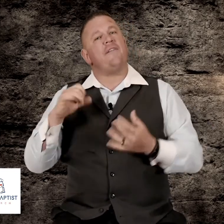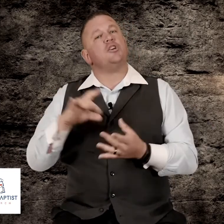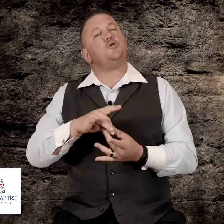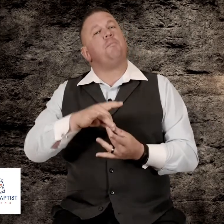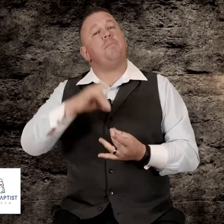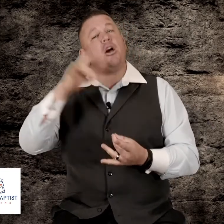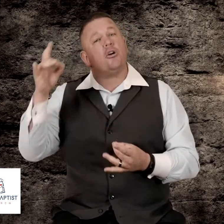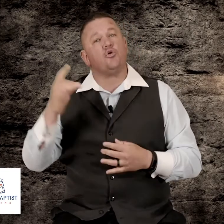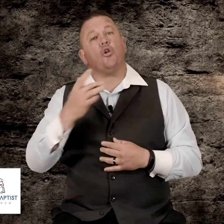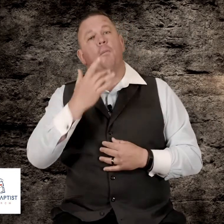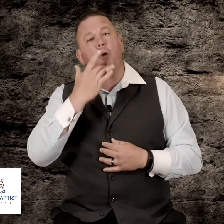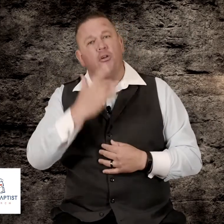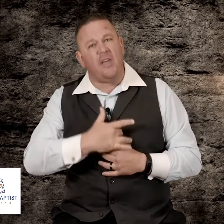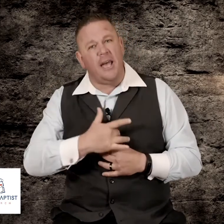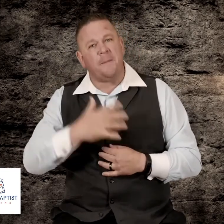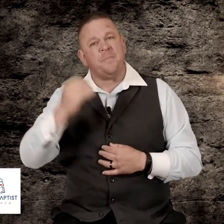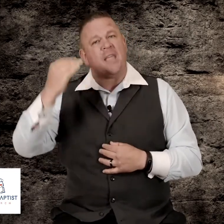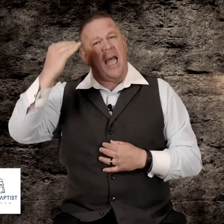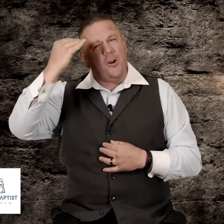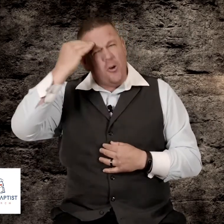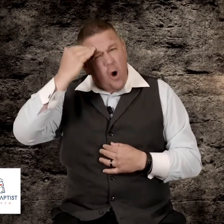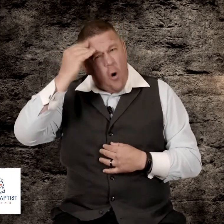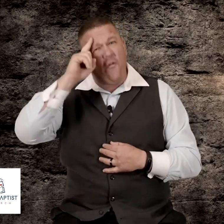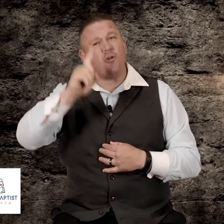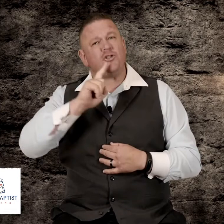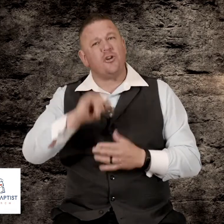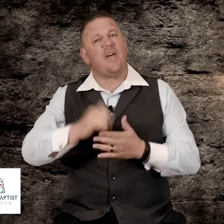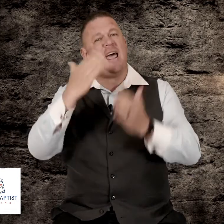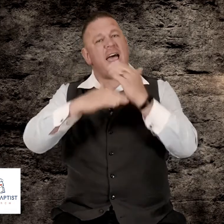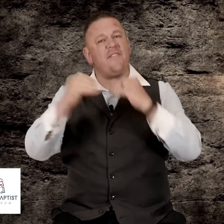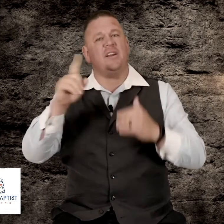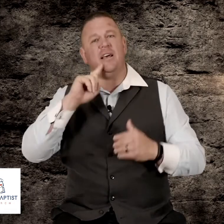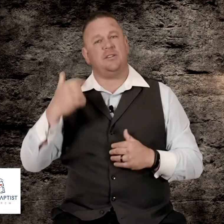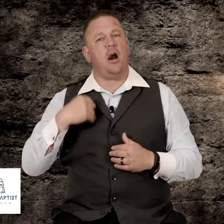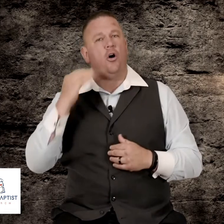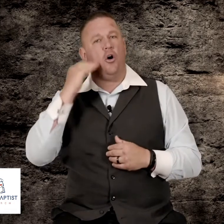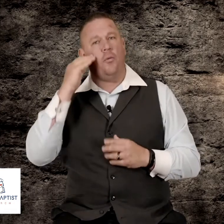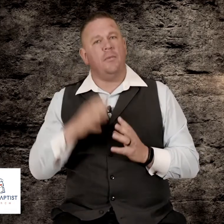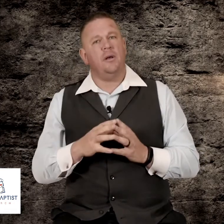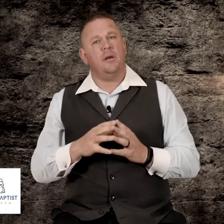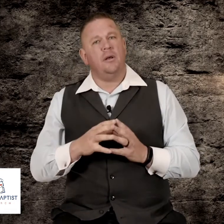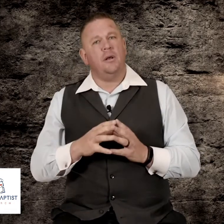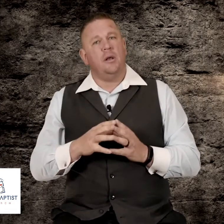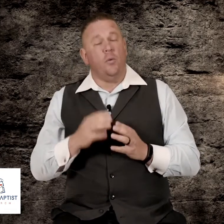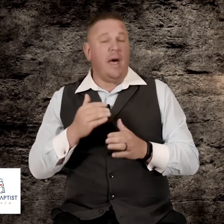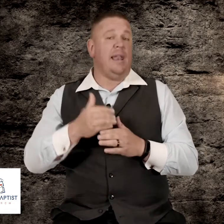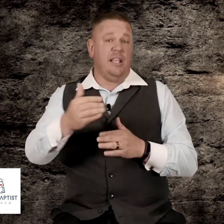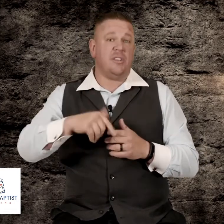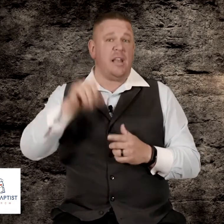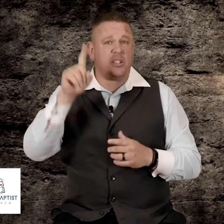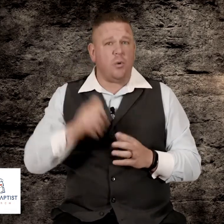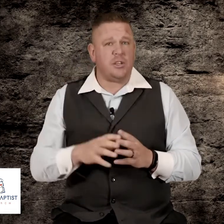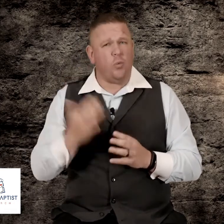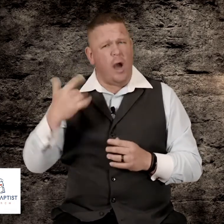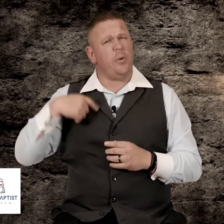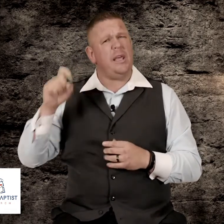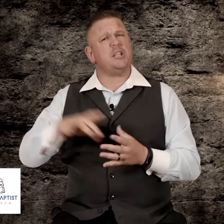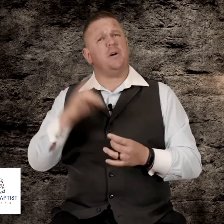a spiritual birthday and know for sure that heaven is our home. Well, that leads to the next question. Why do we need a spiritual